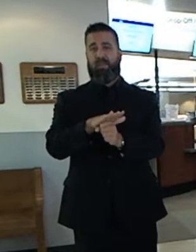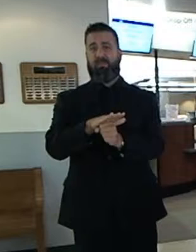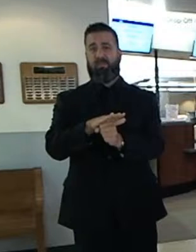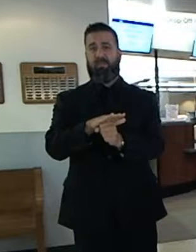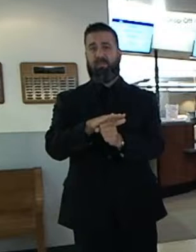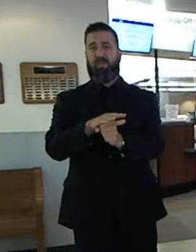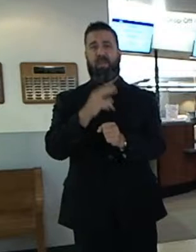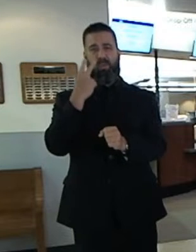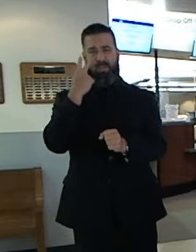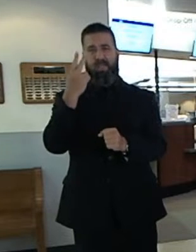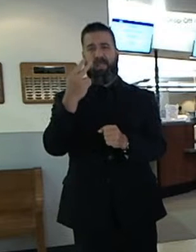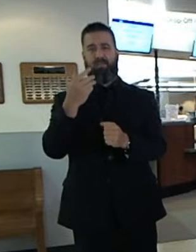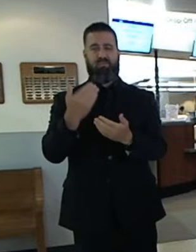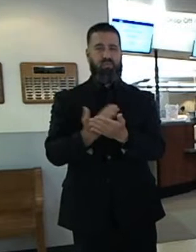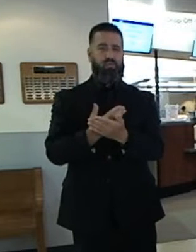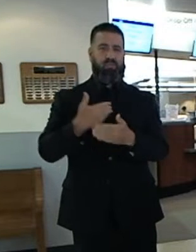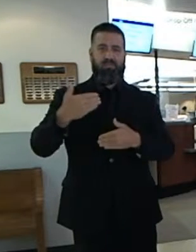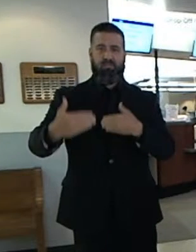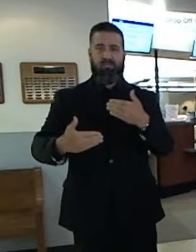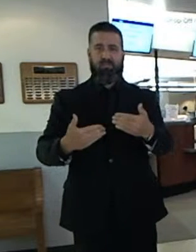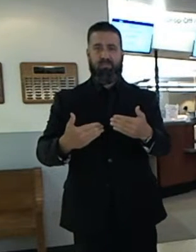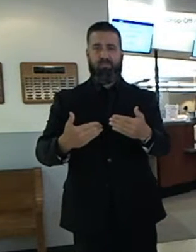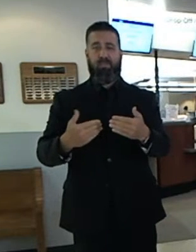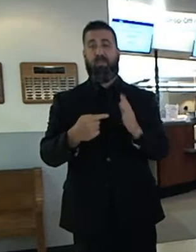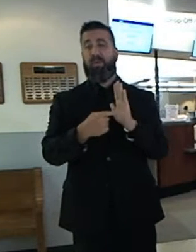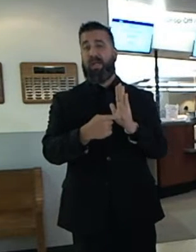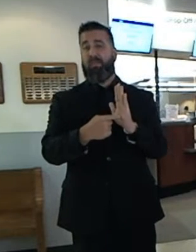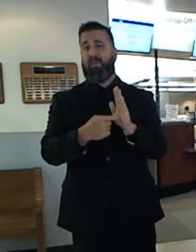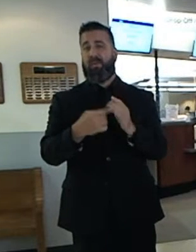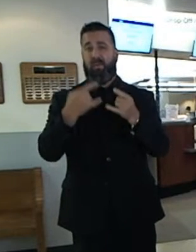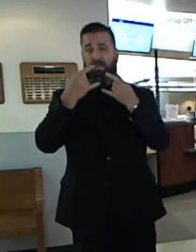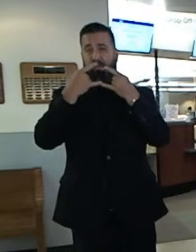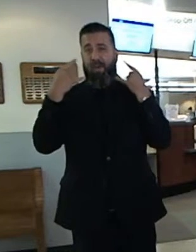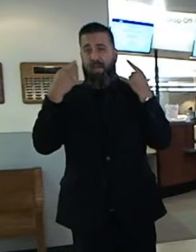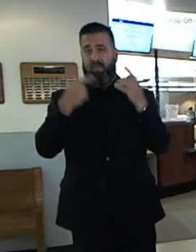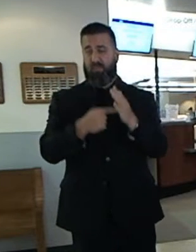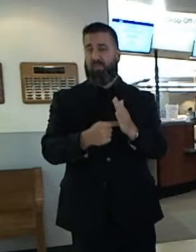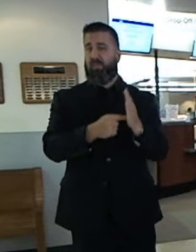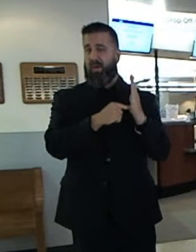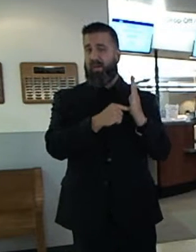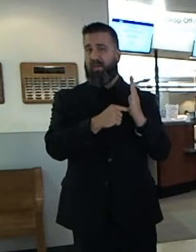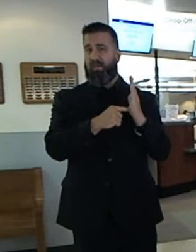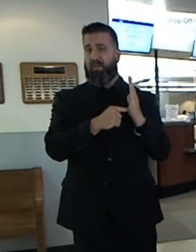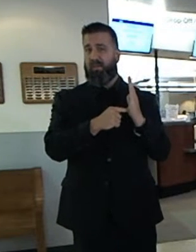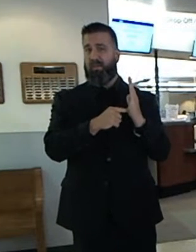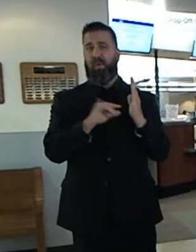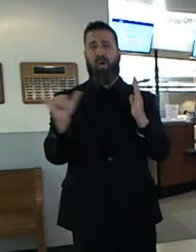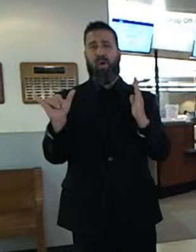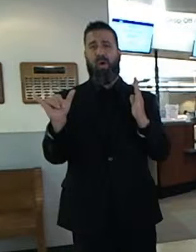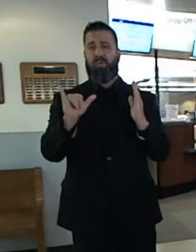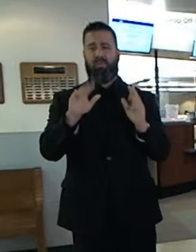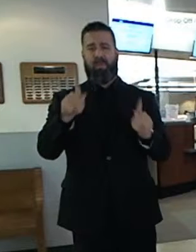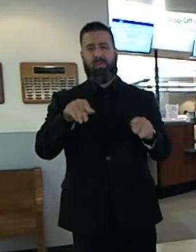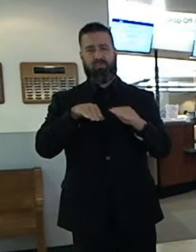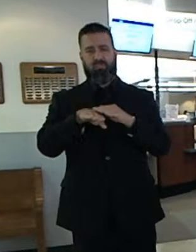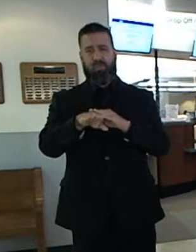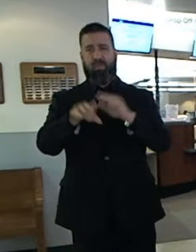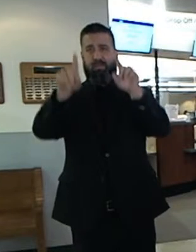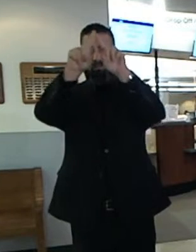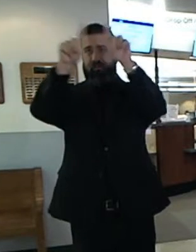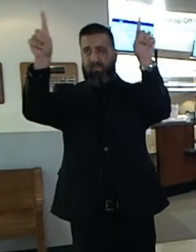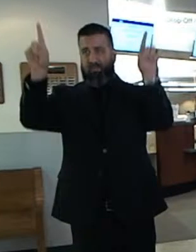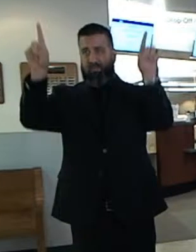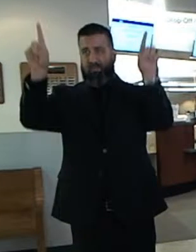new practices. For example, masks are required, and you'll pass through a security checkpoint as part of the